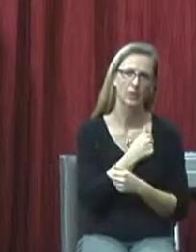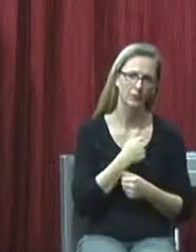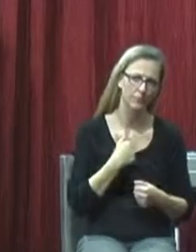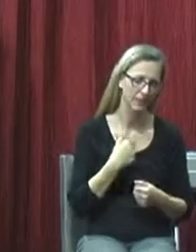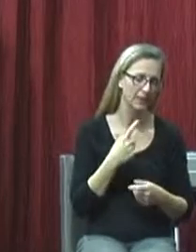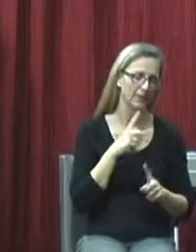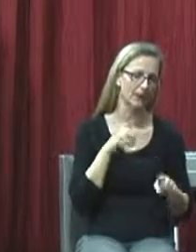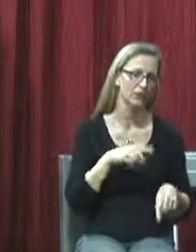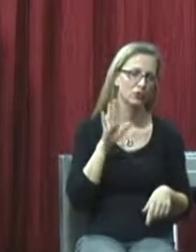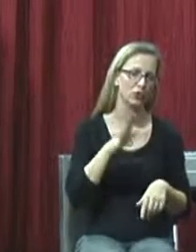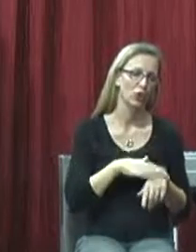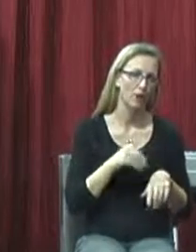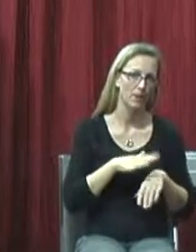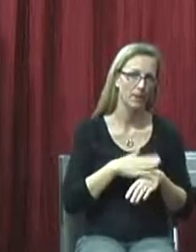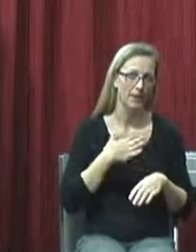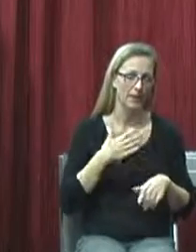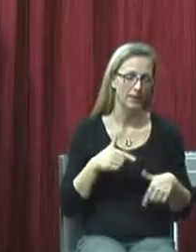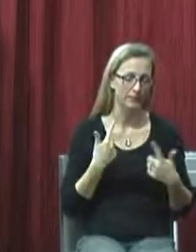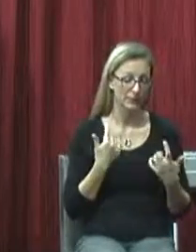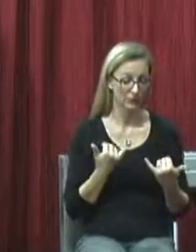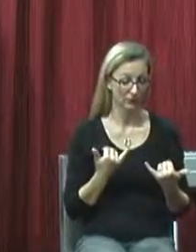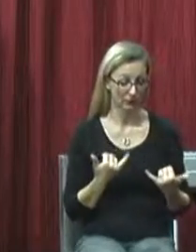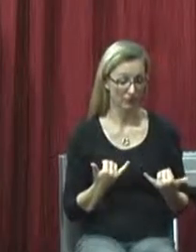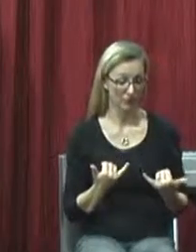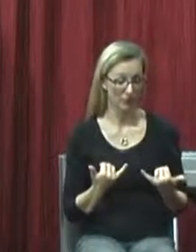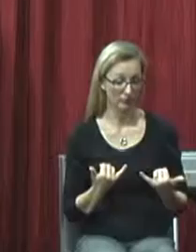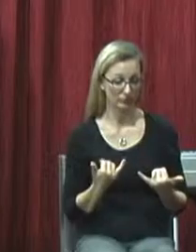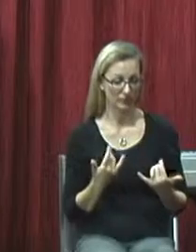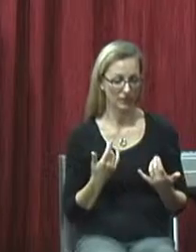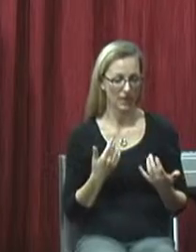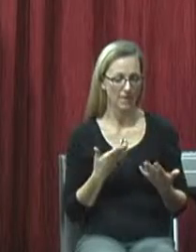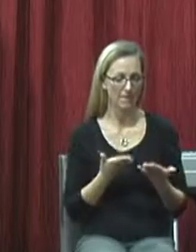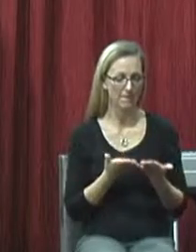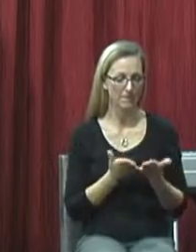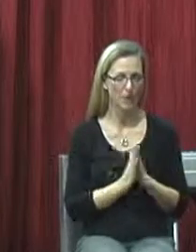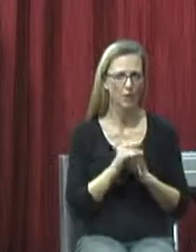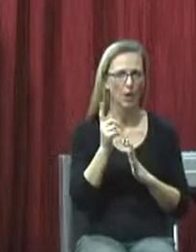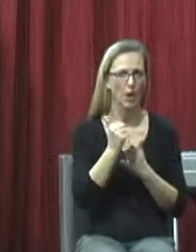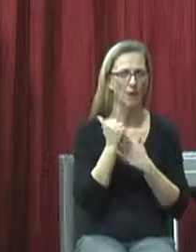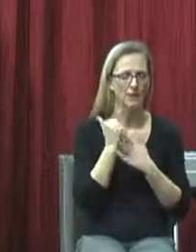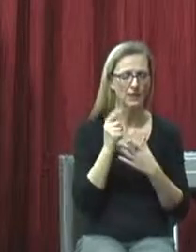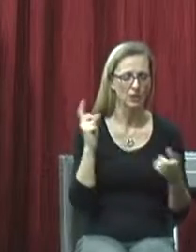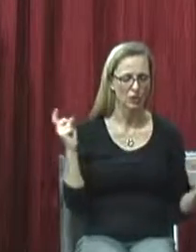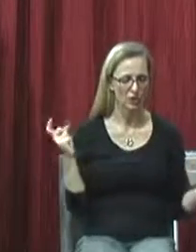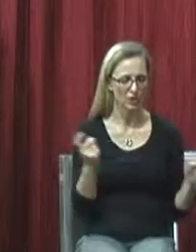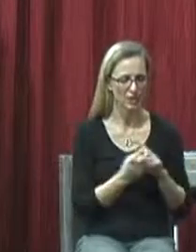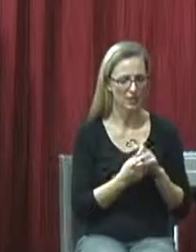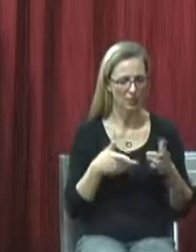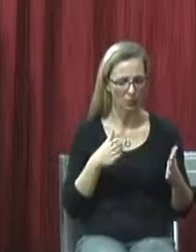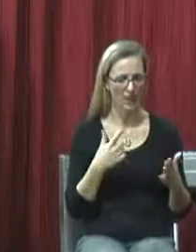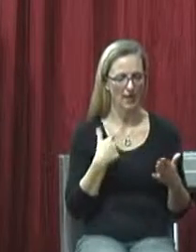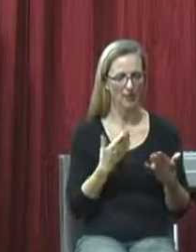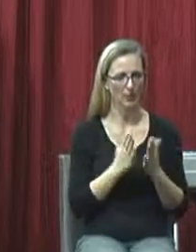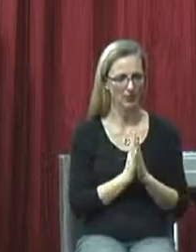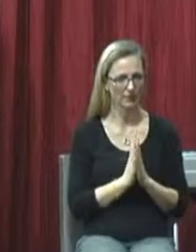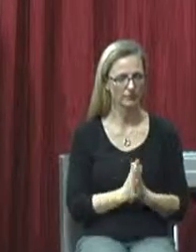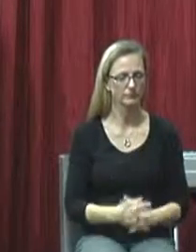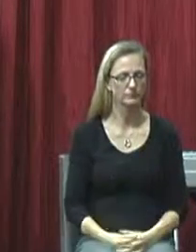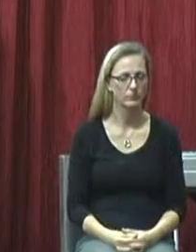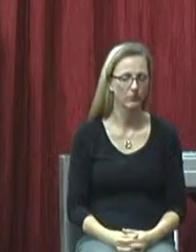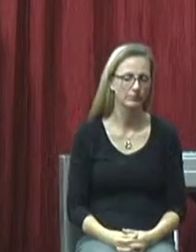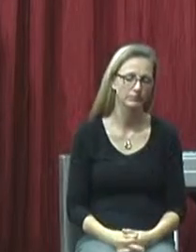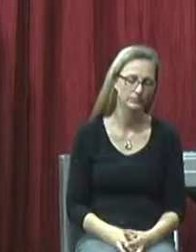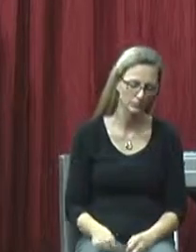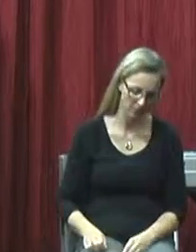my life. And so, Father, now I ask that you would change how I pray. I ask this for all of us hearing this, that you would change how we